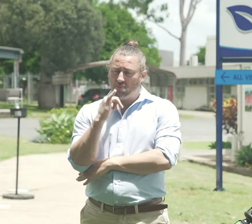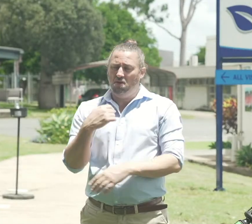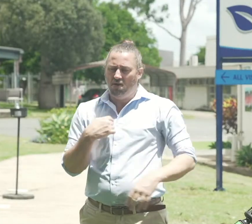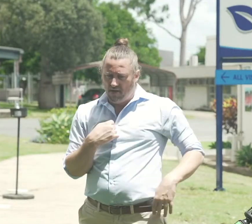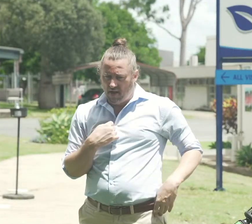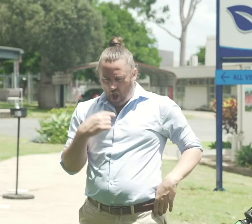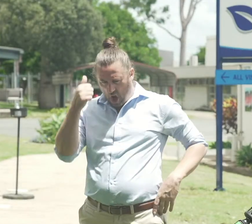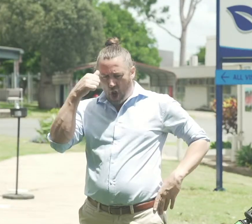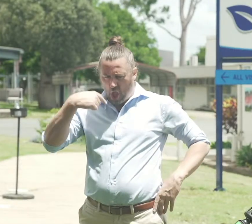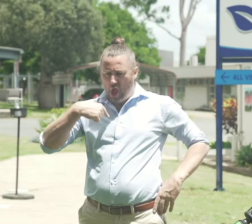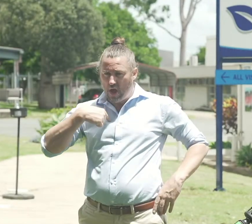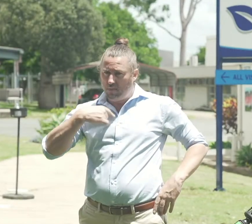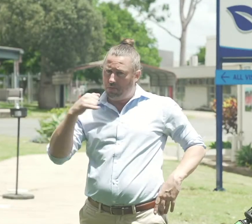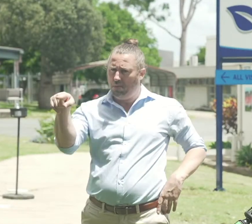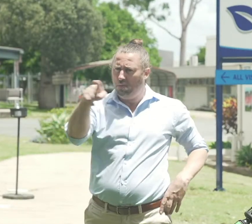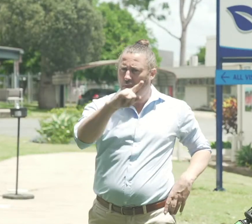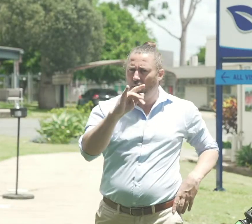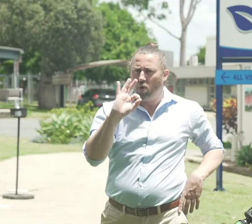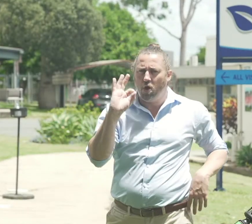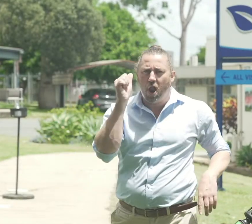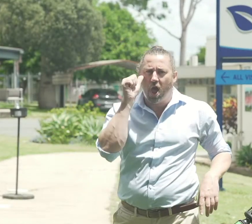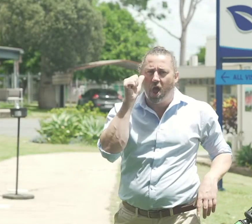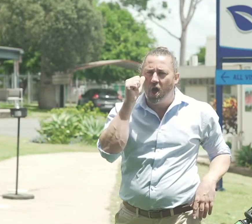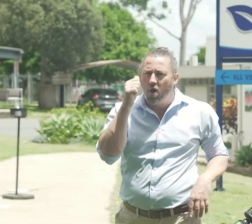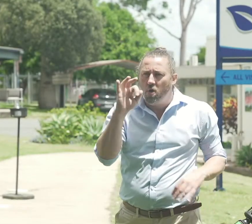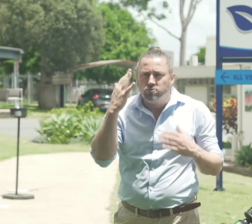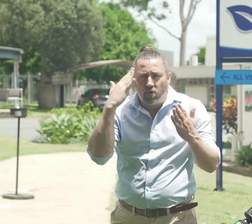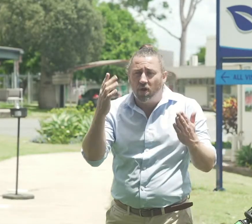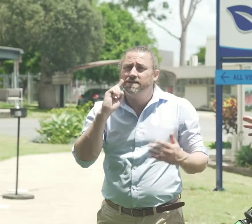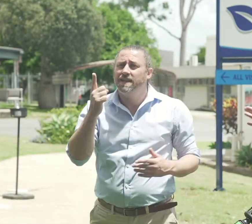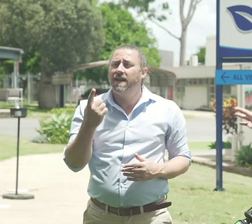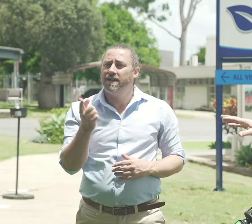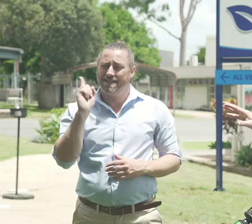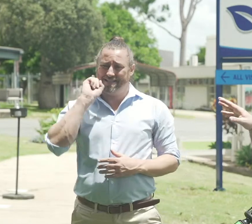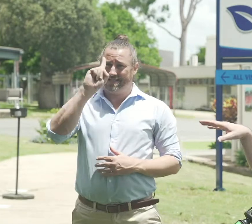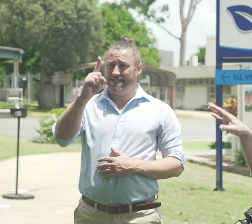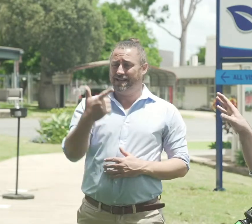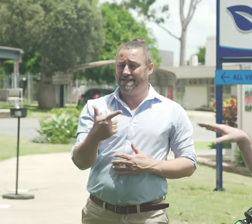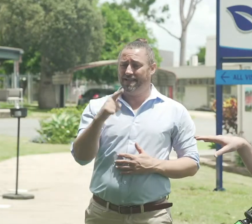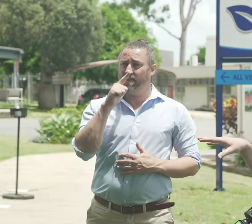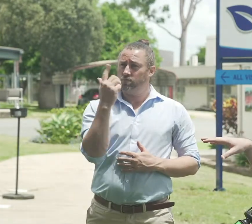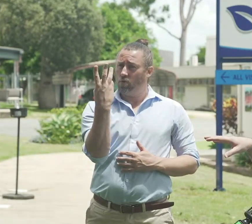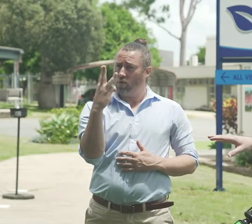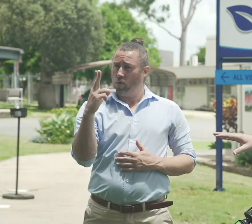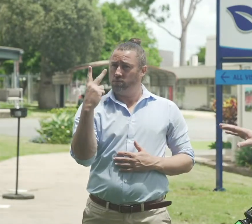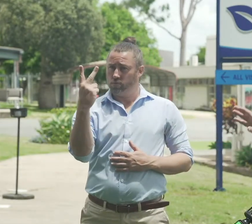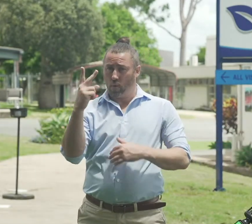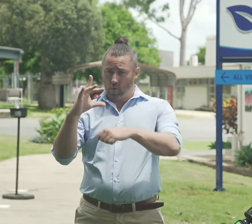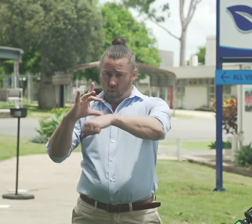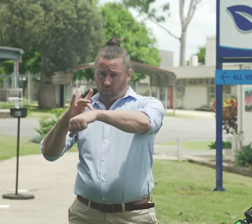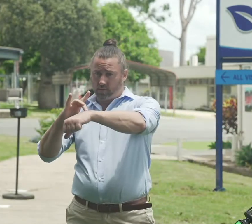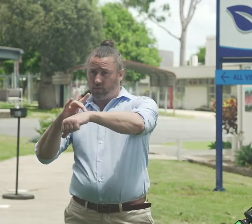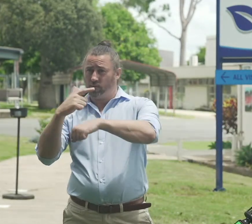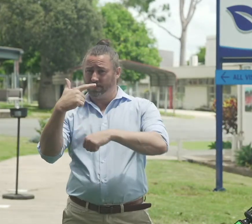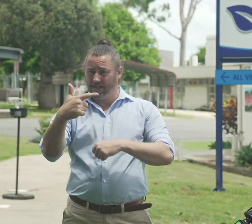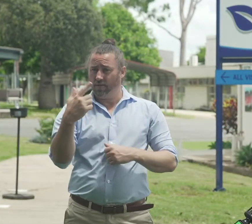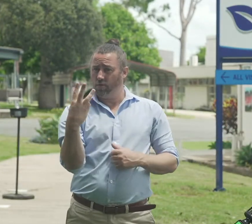necessarily obvious to everybody, is even though we say there were 732 people in hospital yesterday and